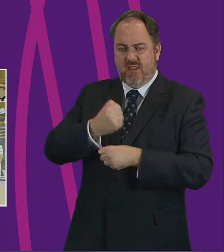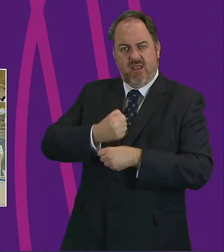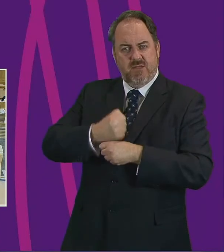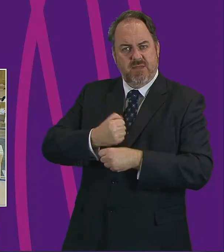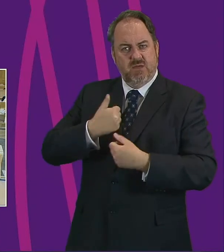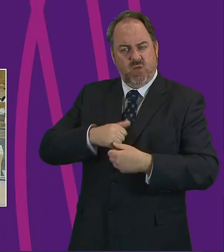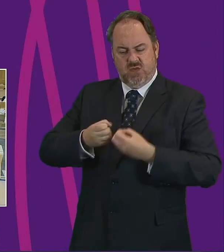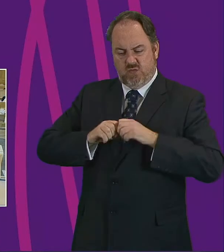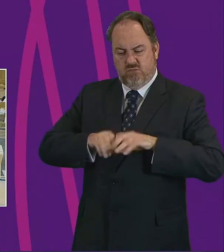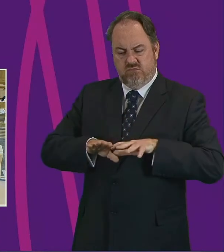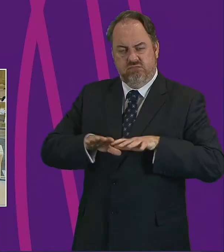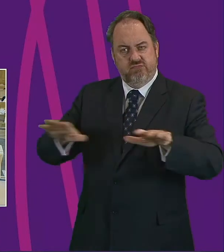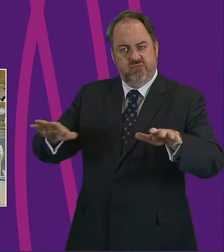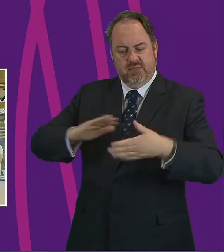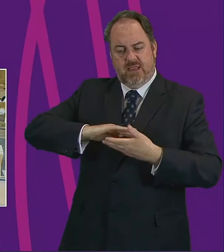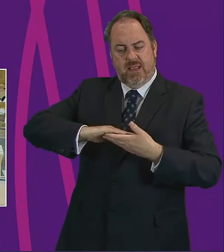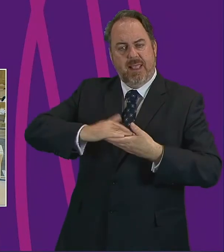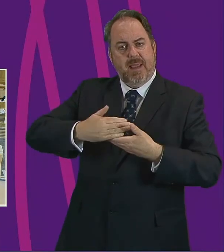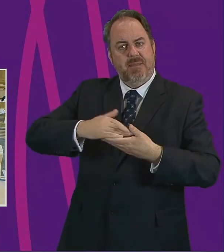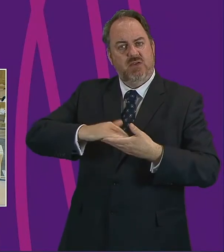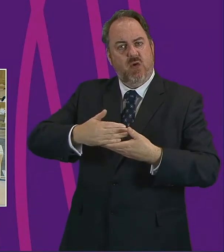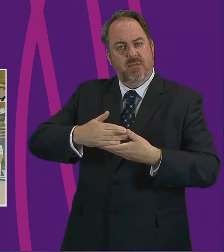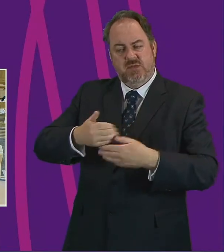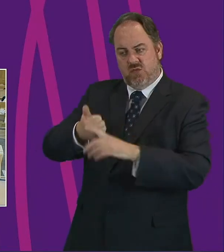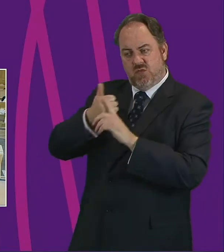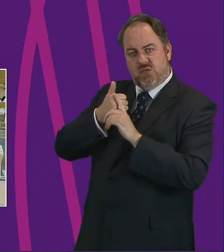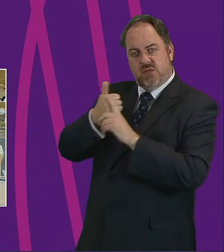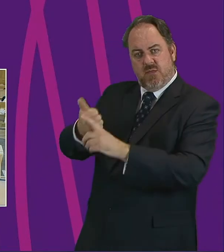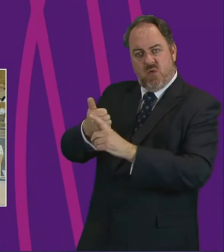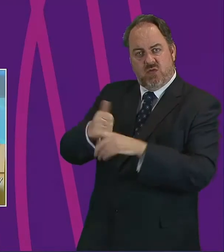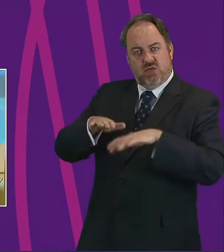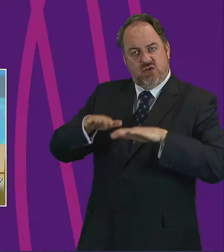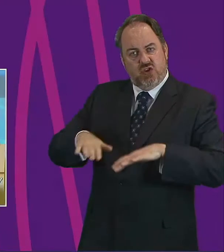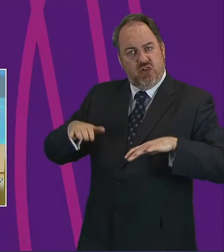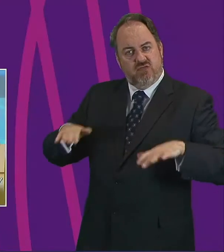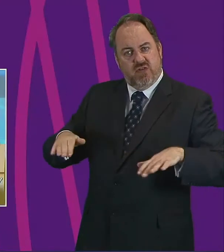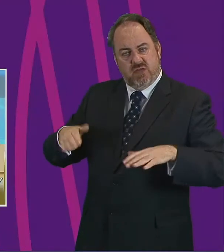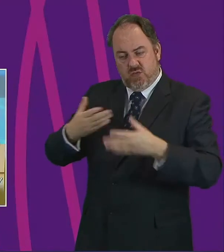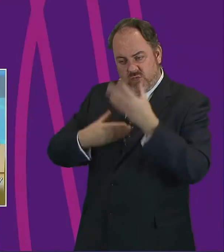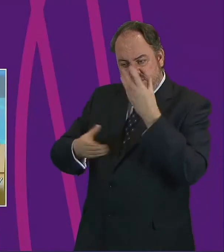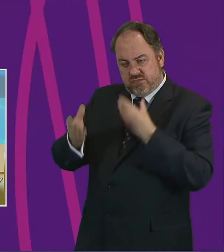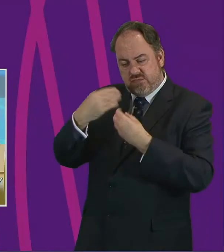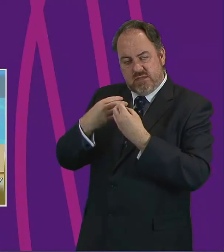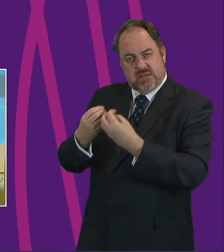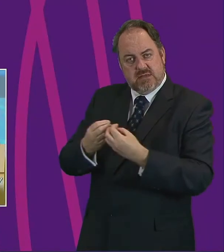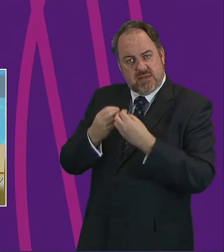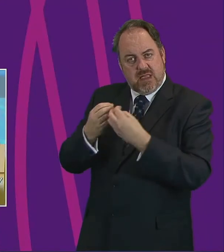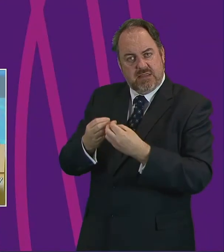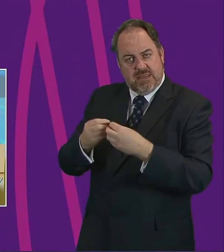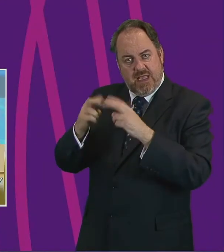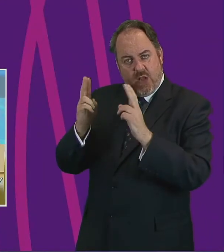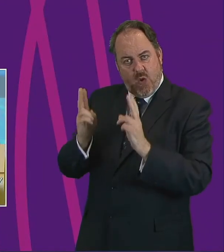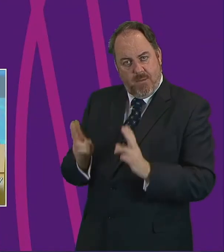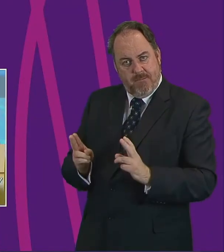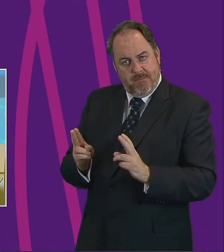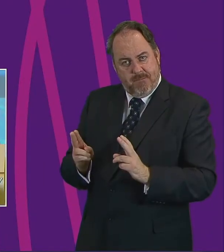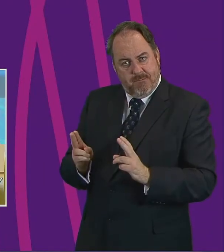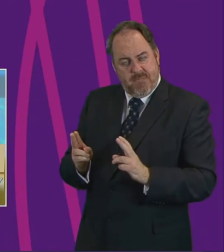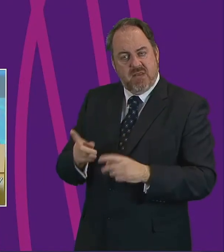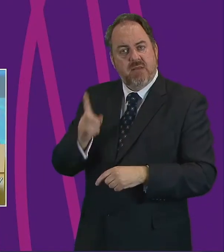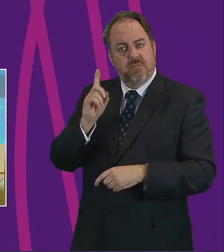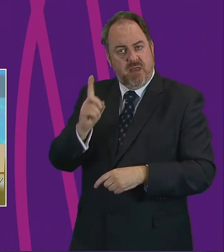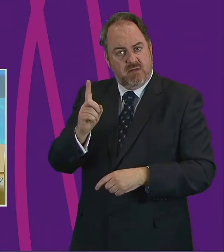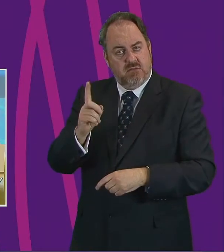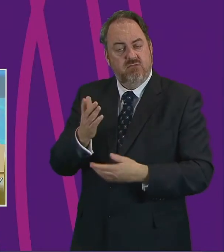people required to support blended learning. This will be crucial. Cabinet Secretary, many young people in my constituency also attend our